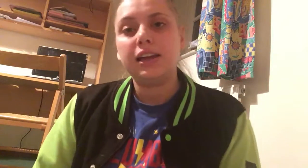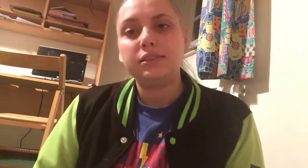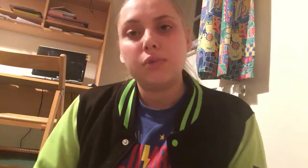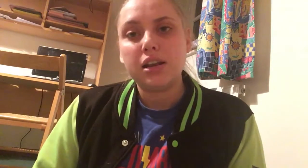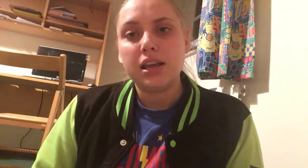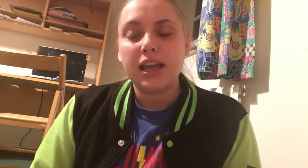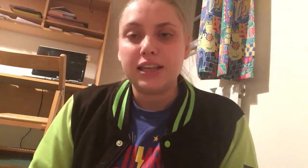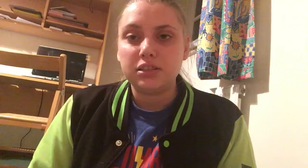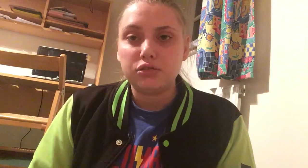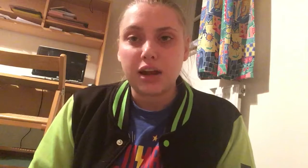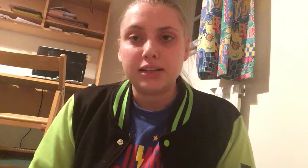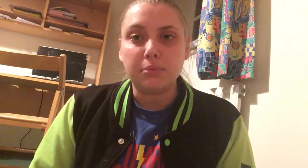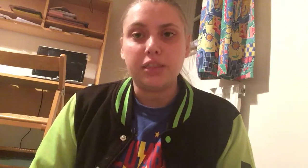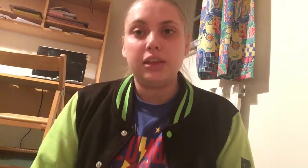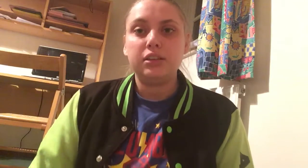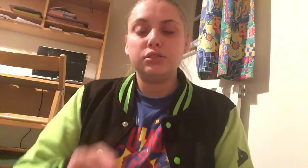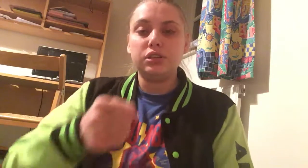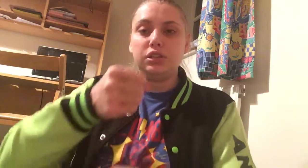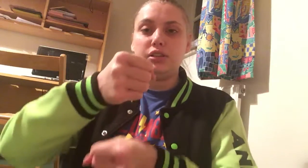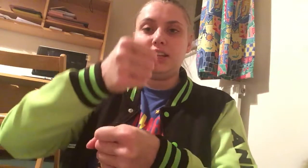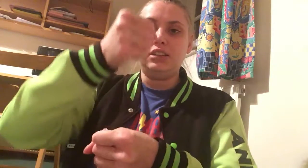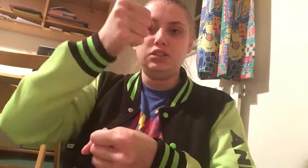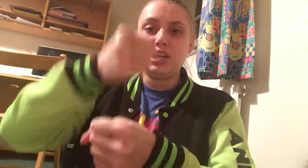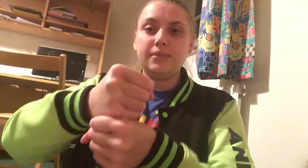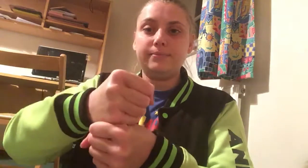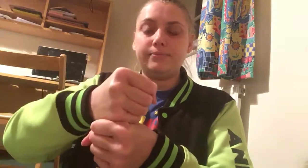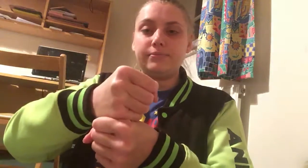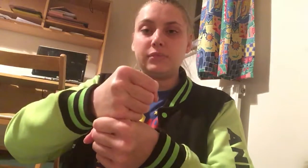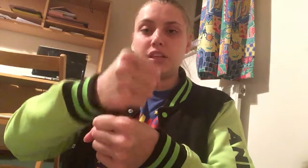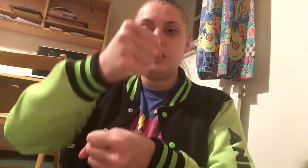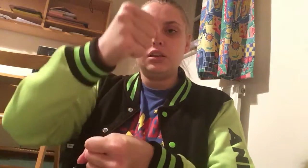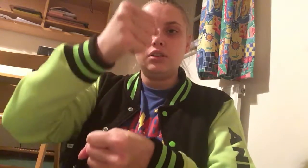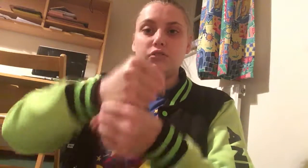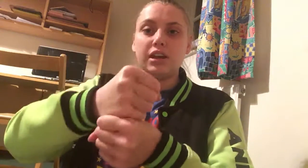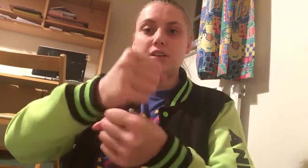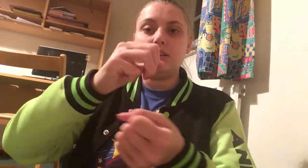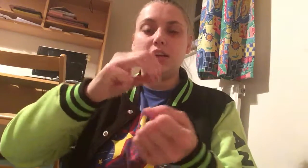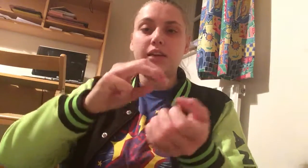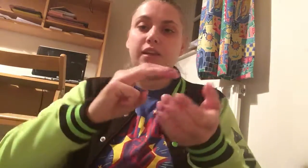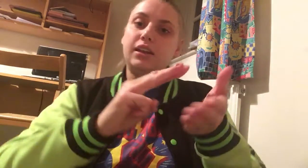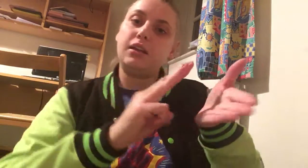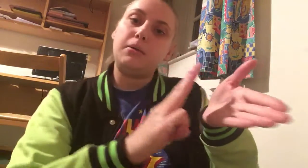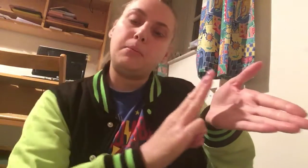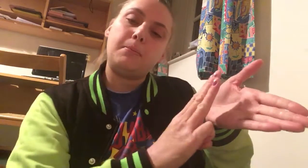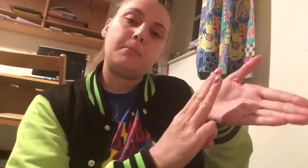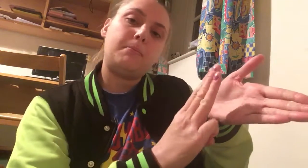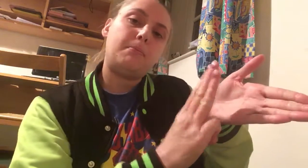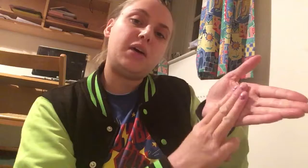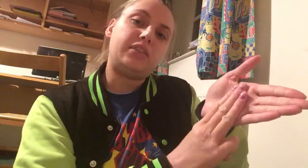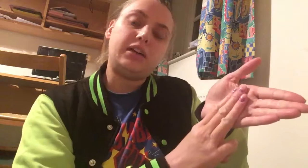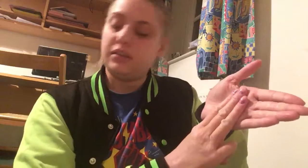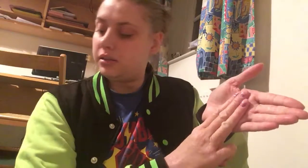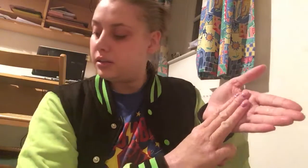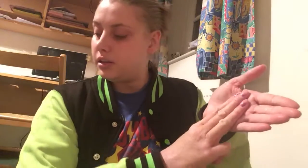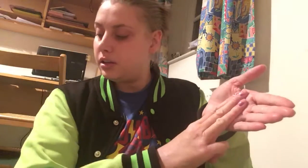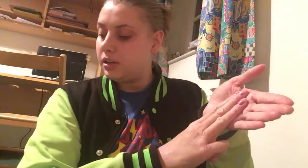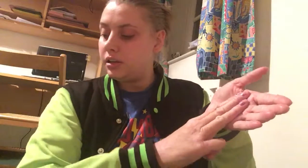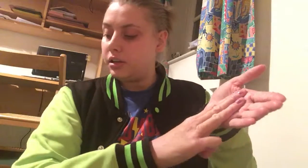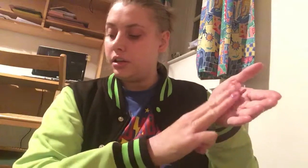Next one is grandmother, so you do the letter G, grand, and then mother.